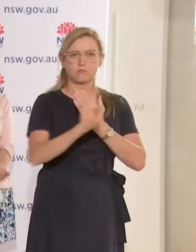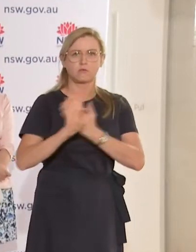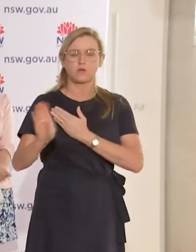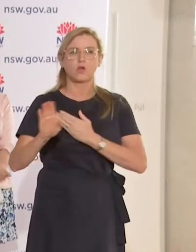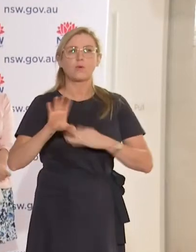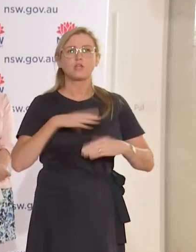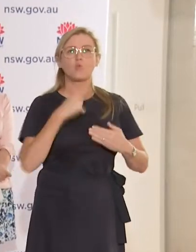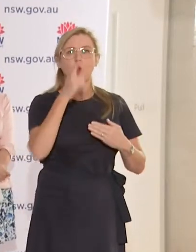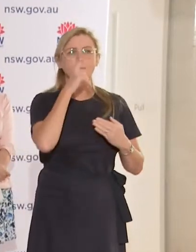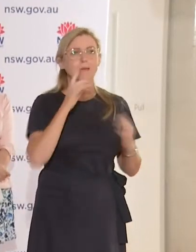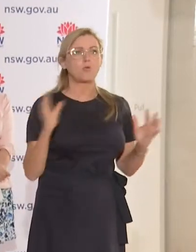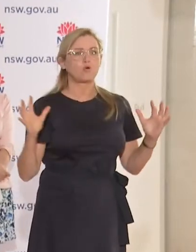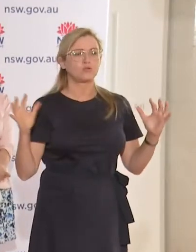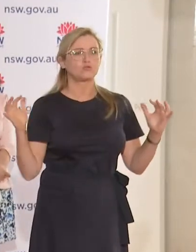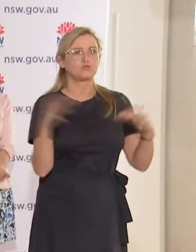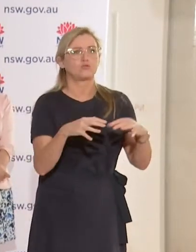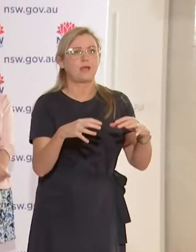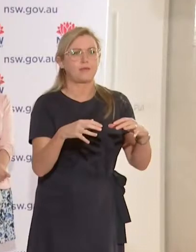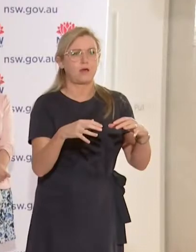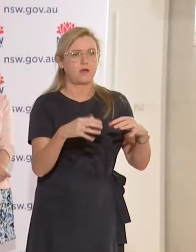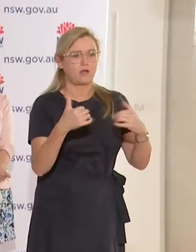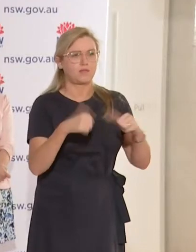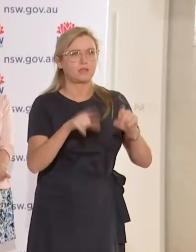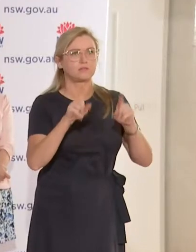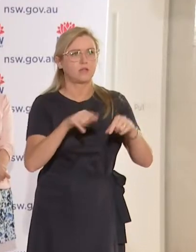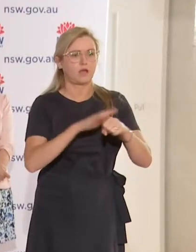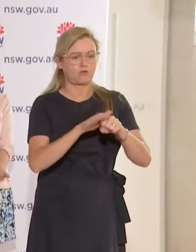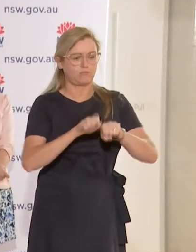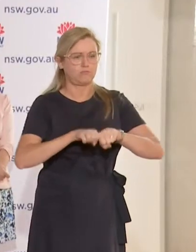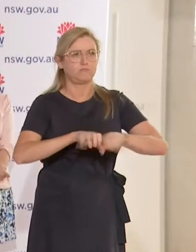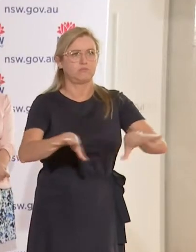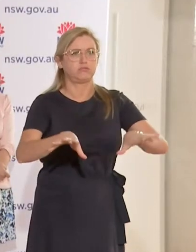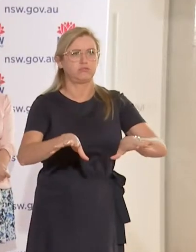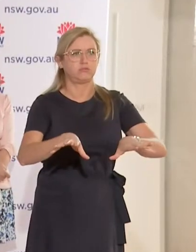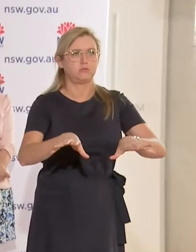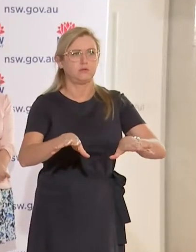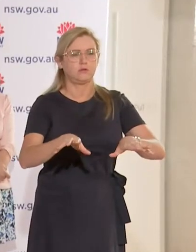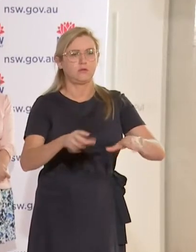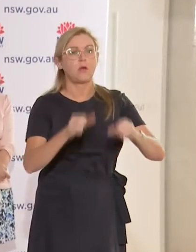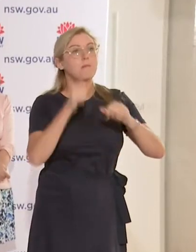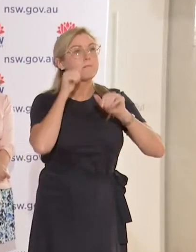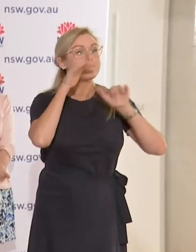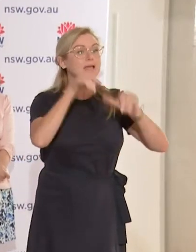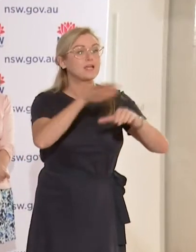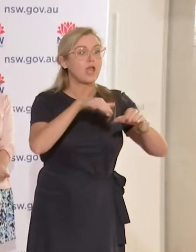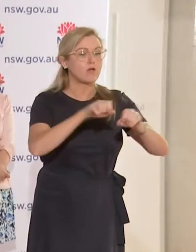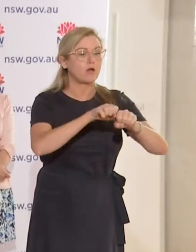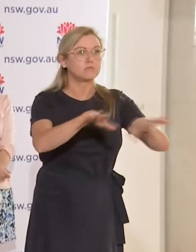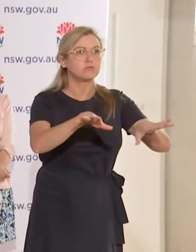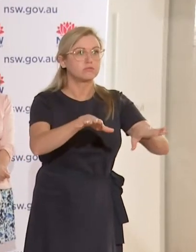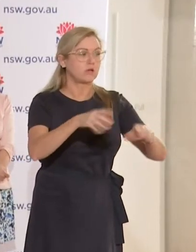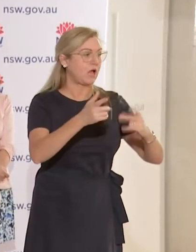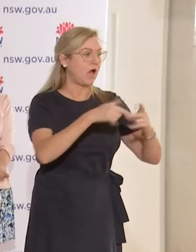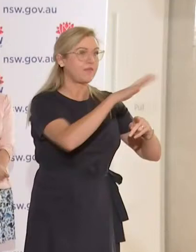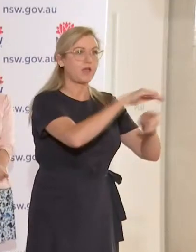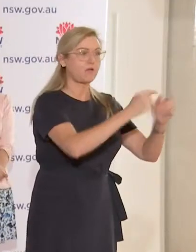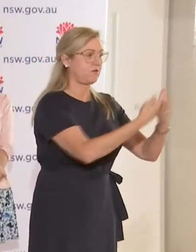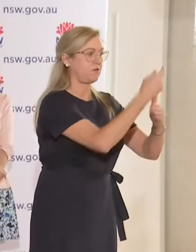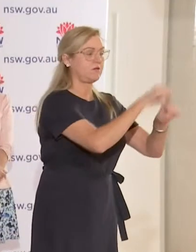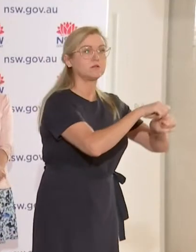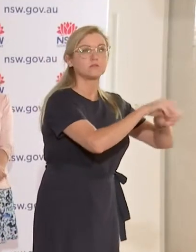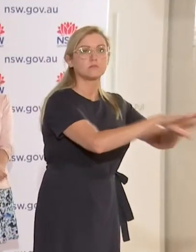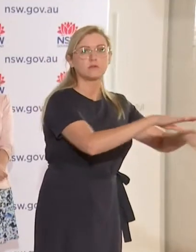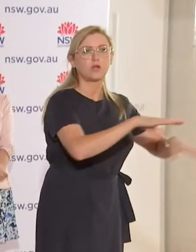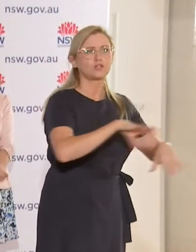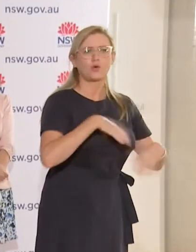What we want to do is extinguish as many spot fires as we have, and I don't want to be having to put an additional burden on our